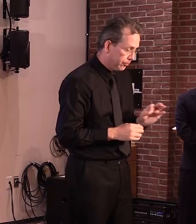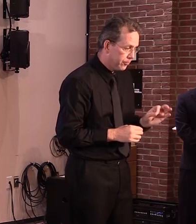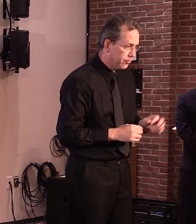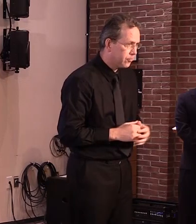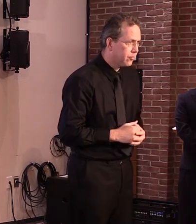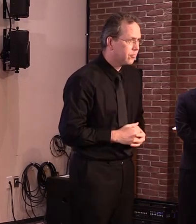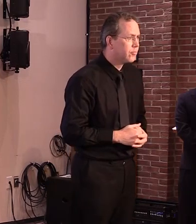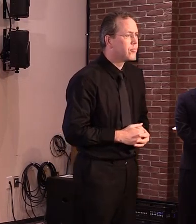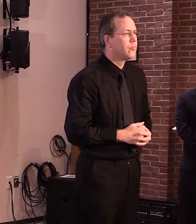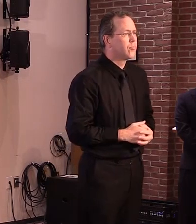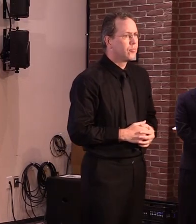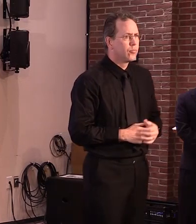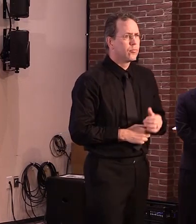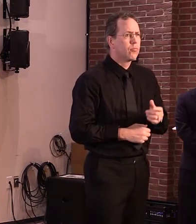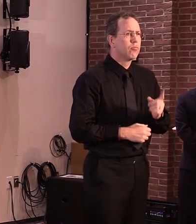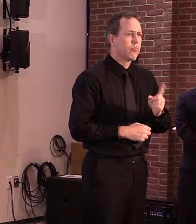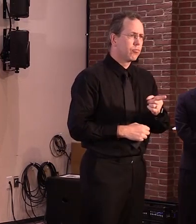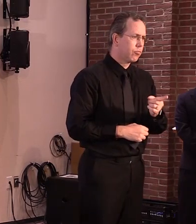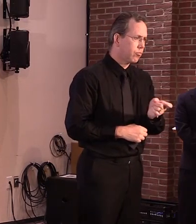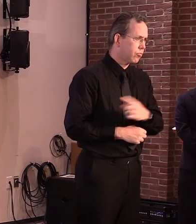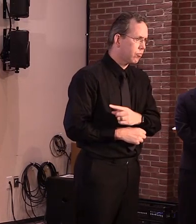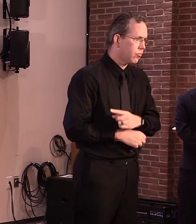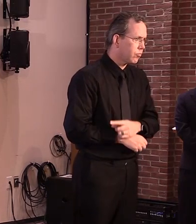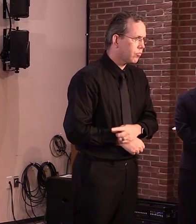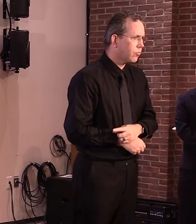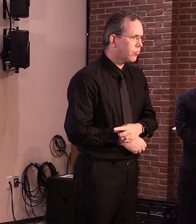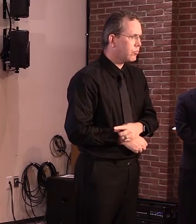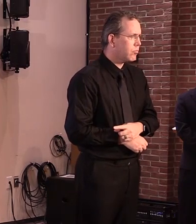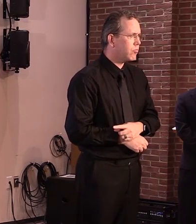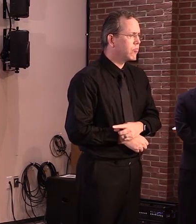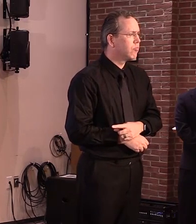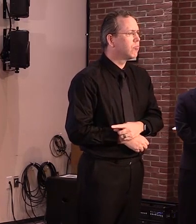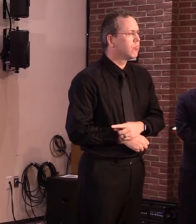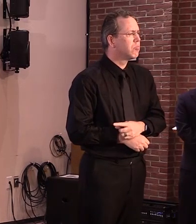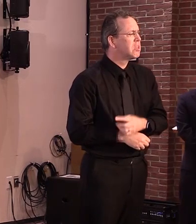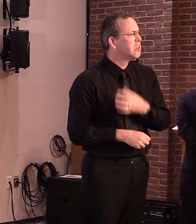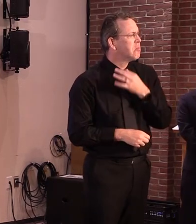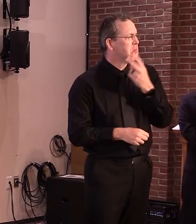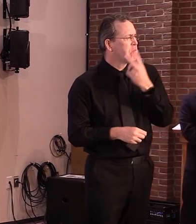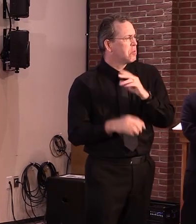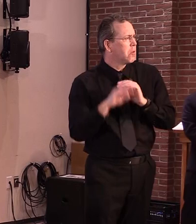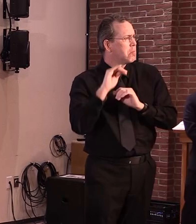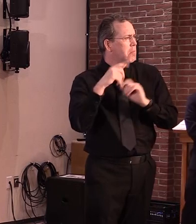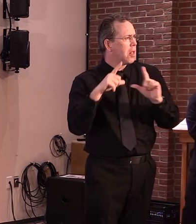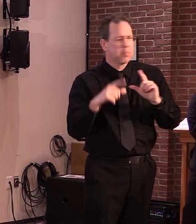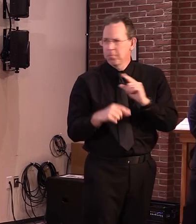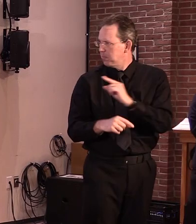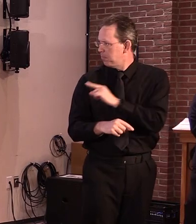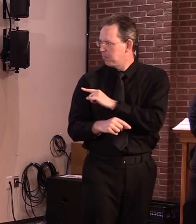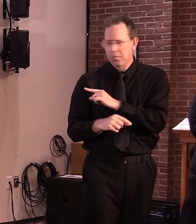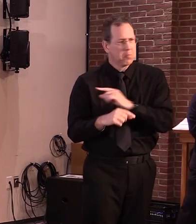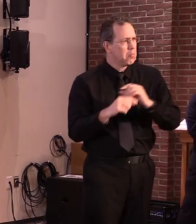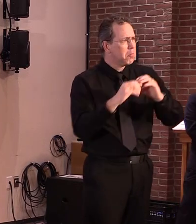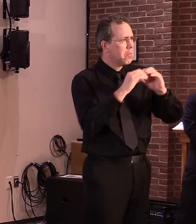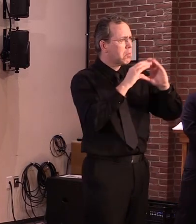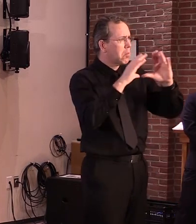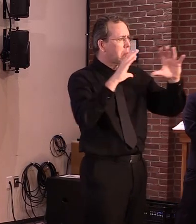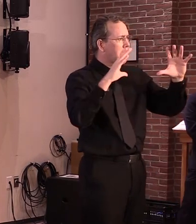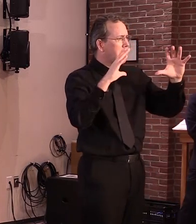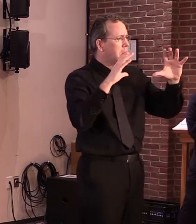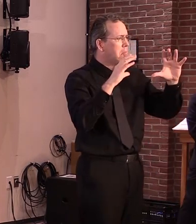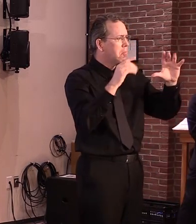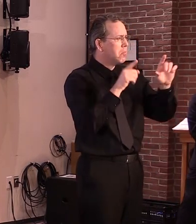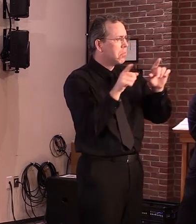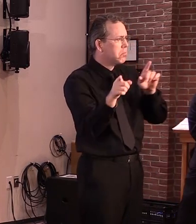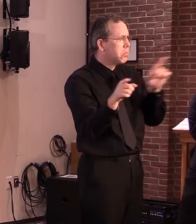it looks like the east and west borders of the state, as well as the northeast Canadian border, you're in pretty